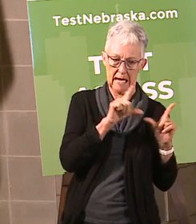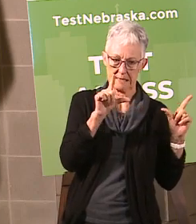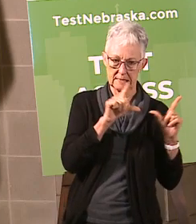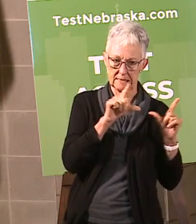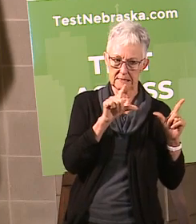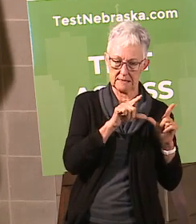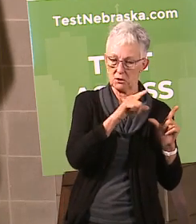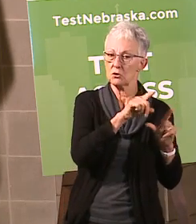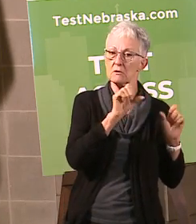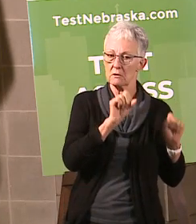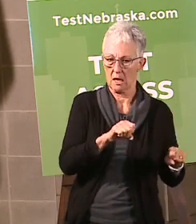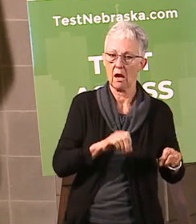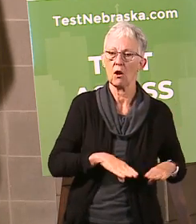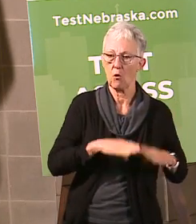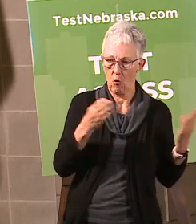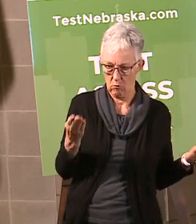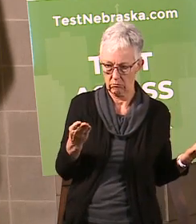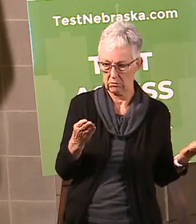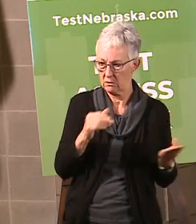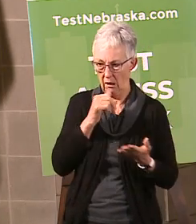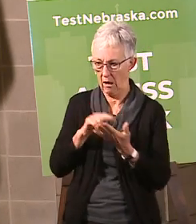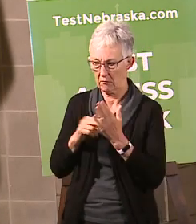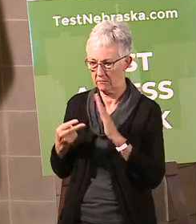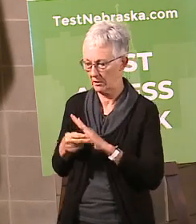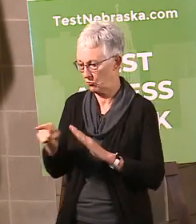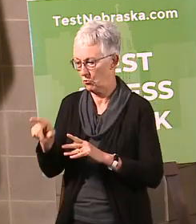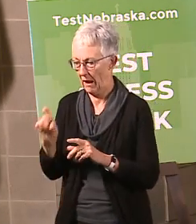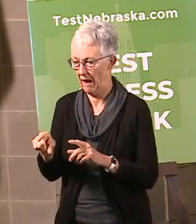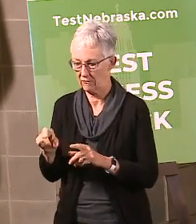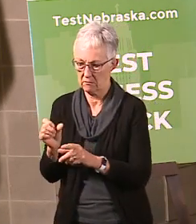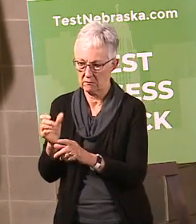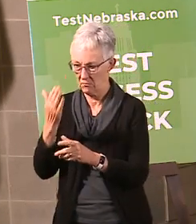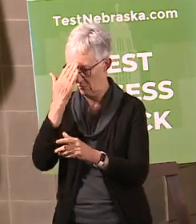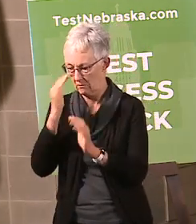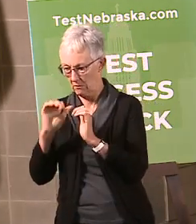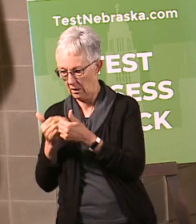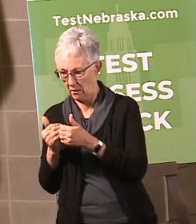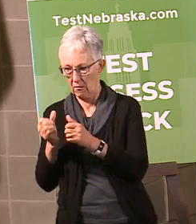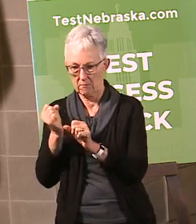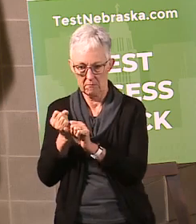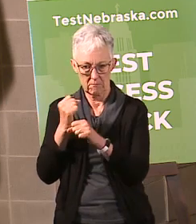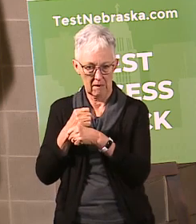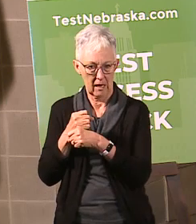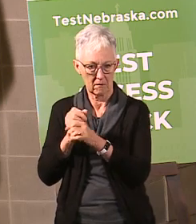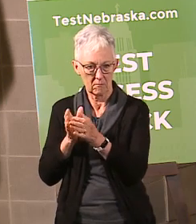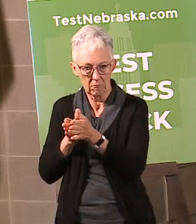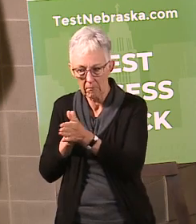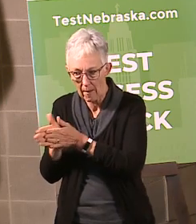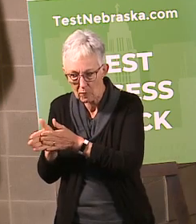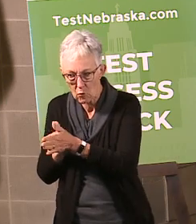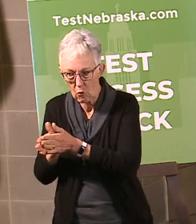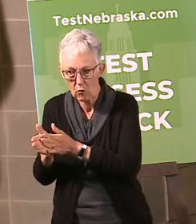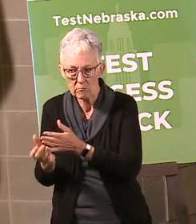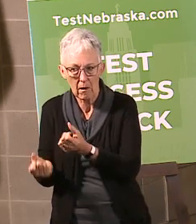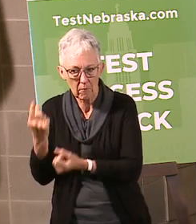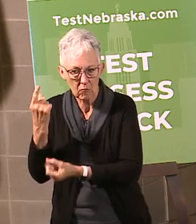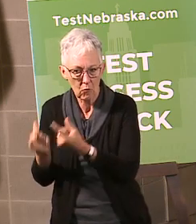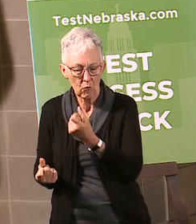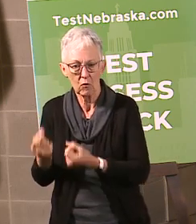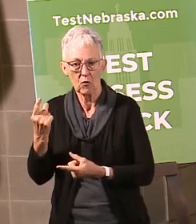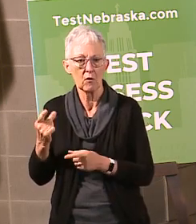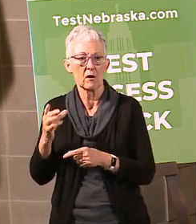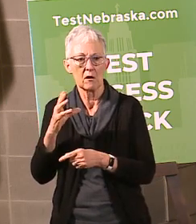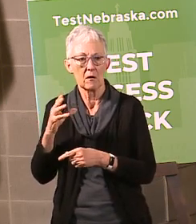not about being able to pop popcorn or provide appetizers. This is, again, meant to cover bars who are also, the bar and grills who are